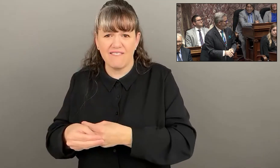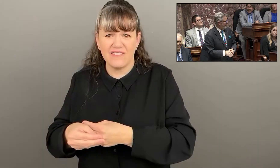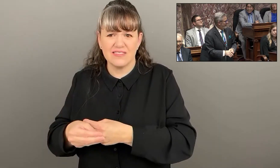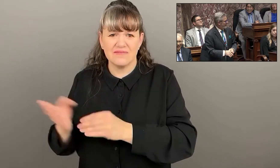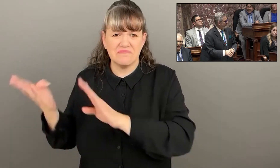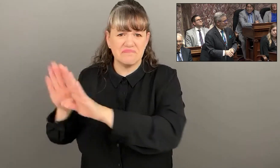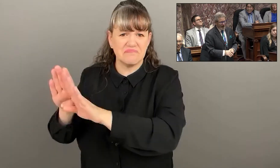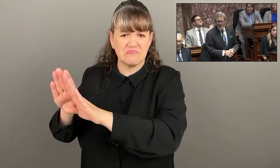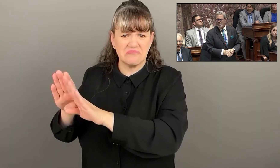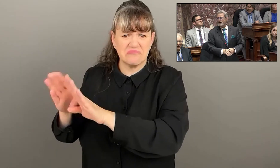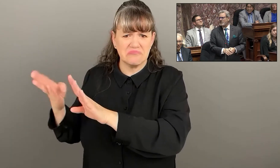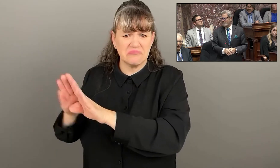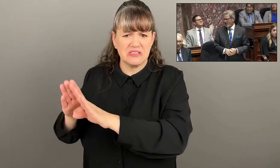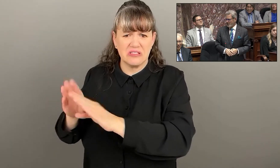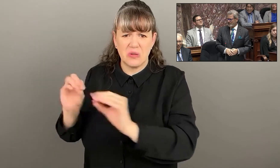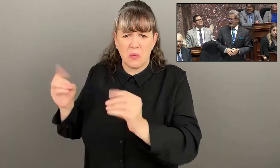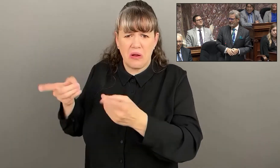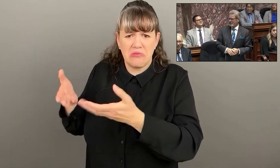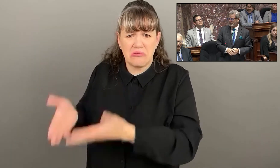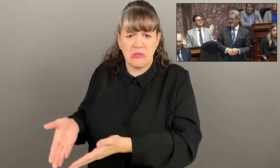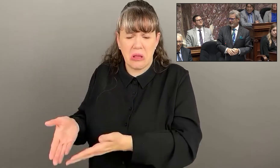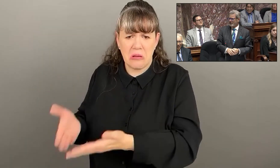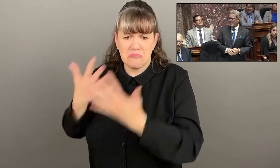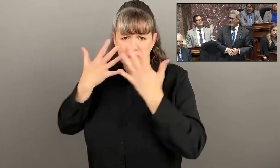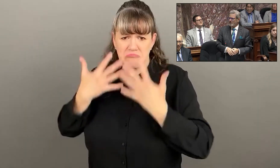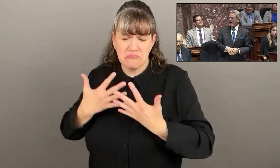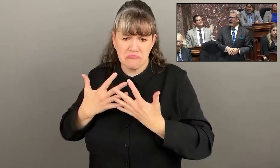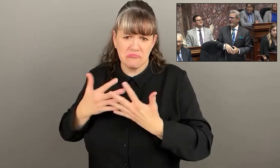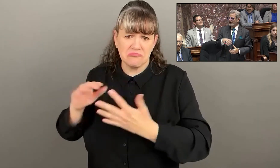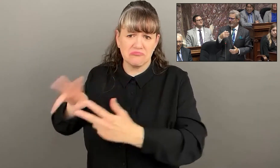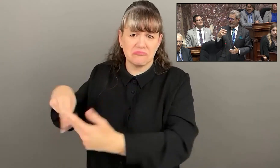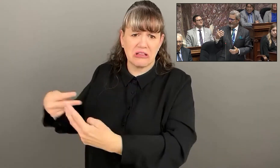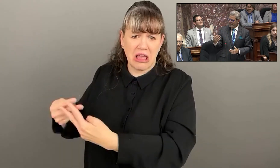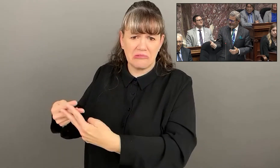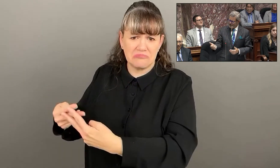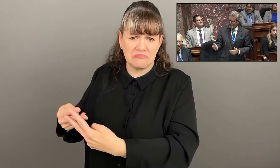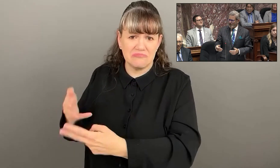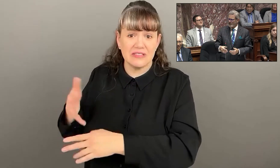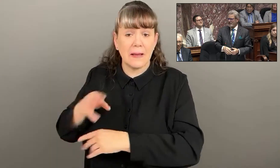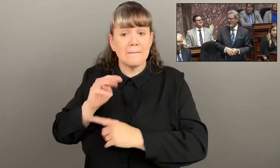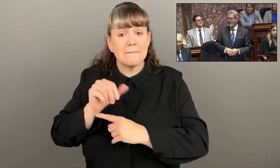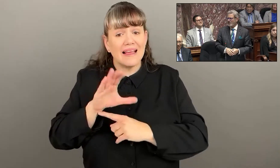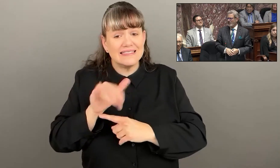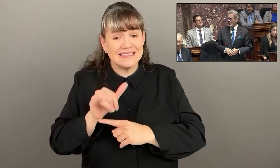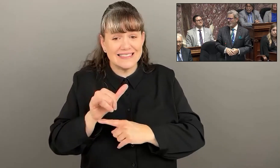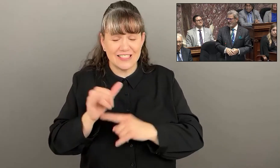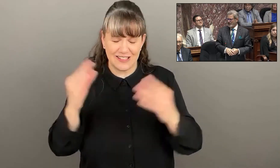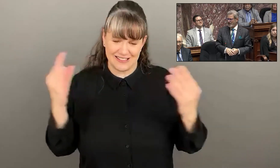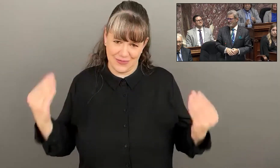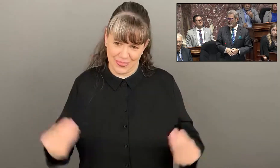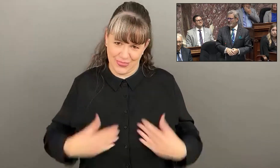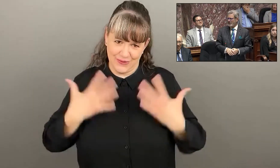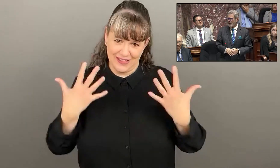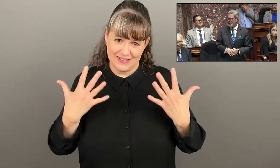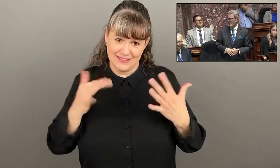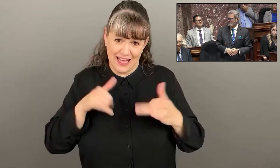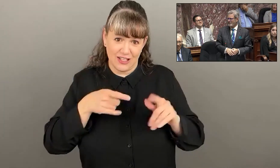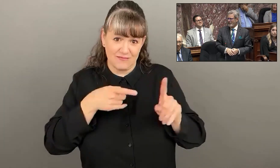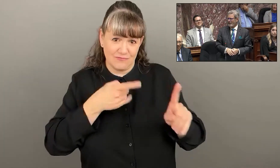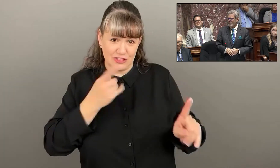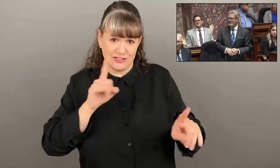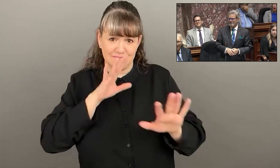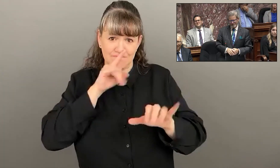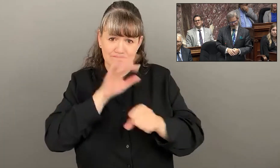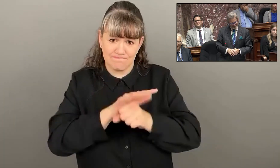Speaker, Macy is thrilled that you have promised to make a donation to the SPCA. Too